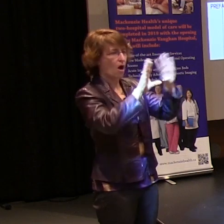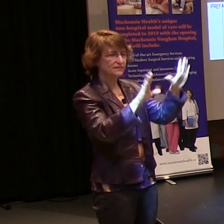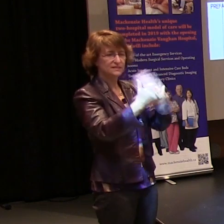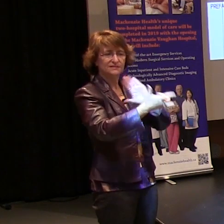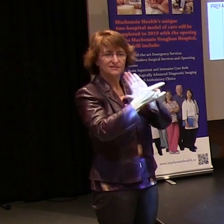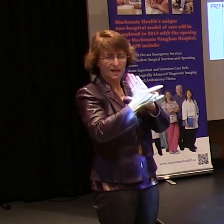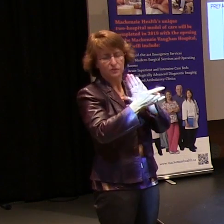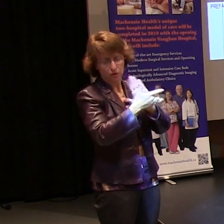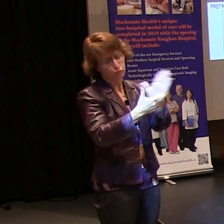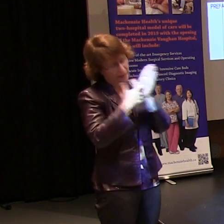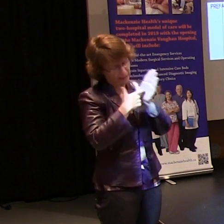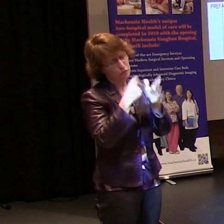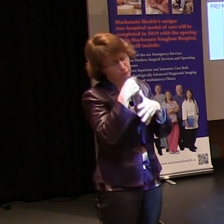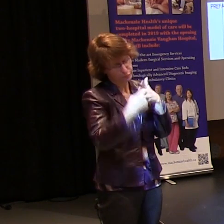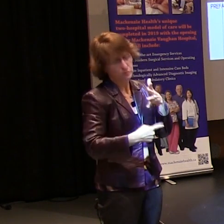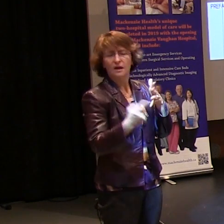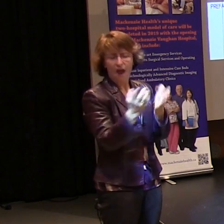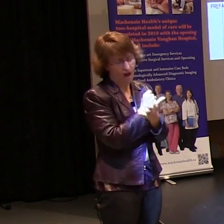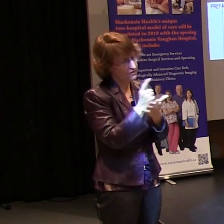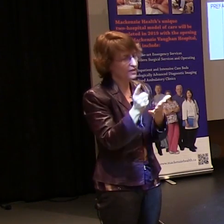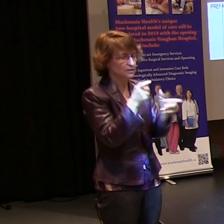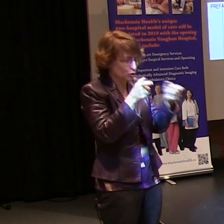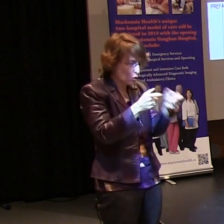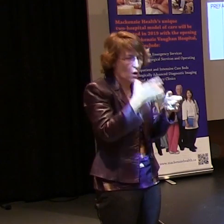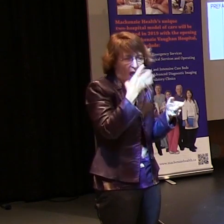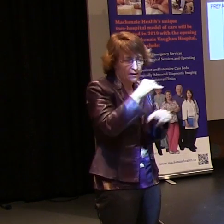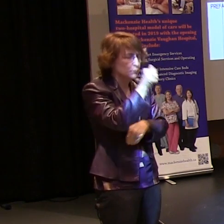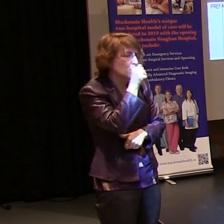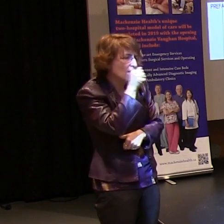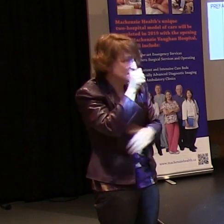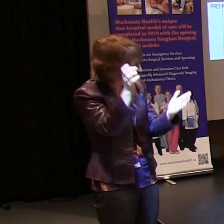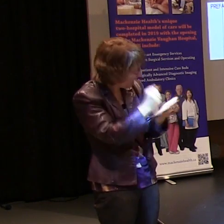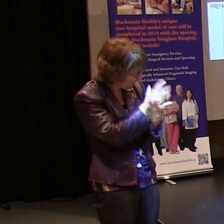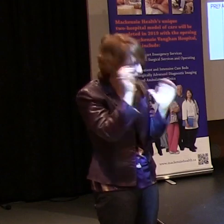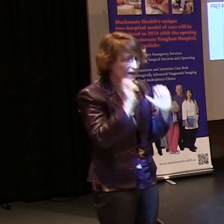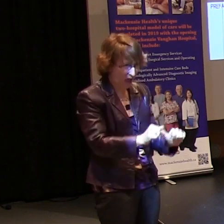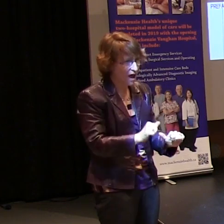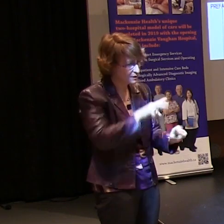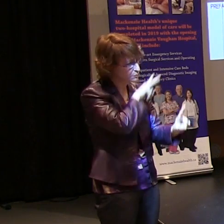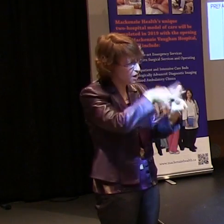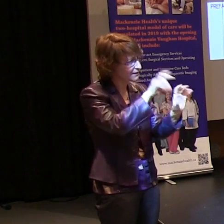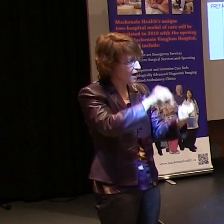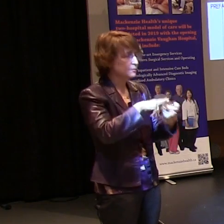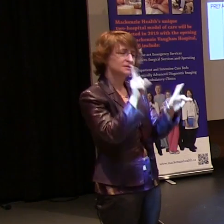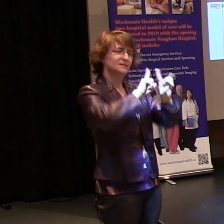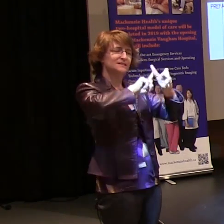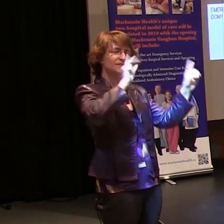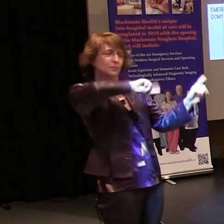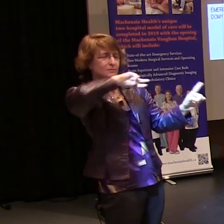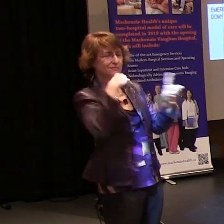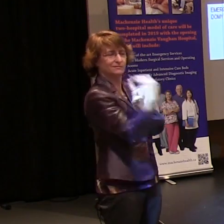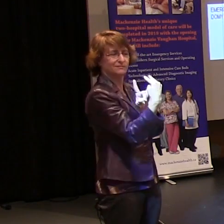of technical regulation and controlling light and privacy, everything can be achieved, but that's a different way to think